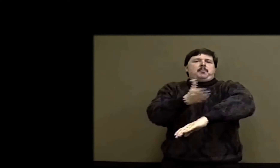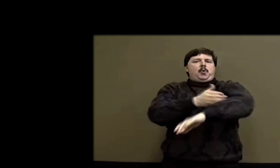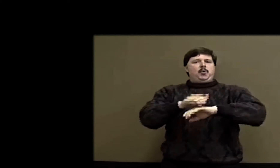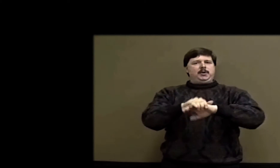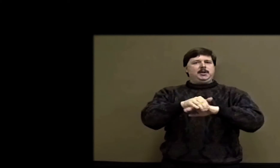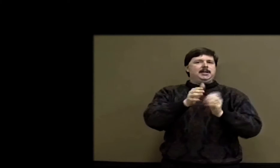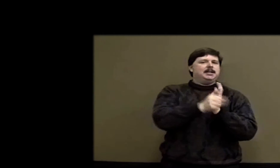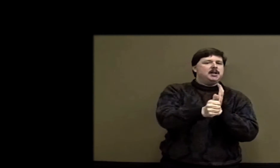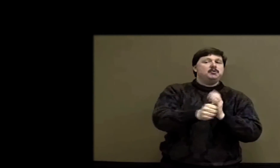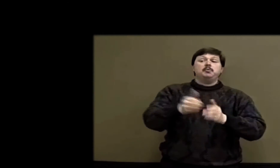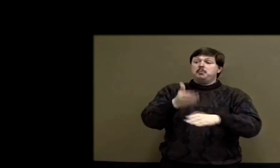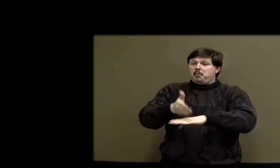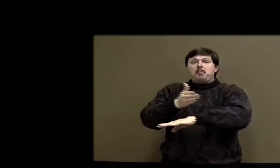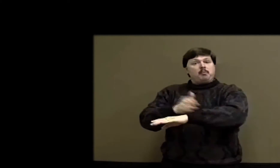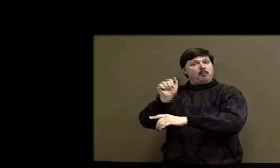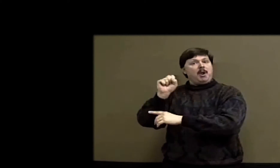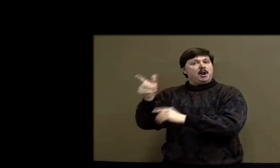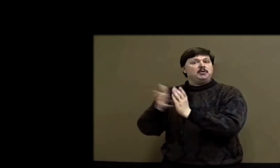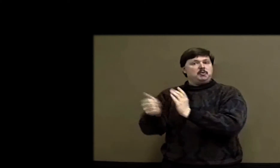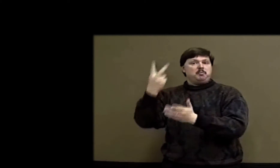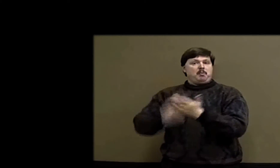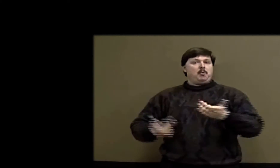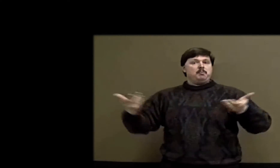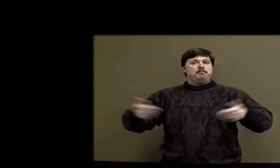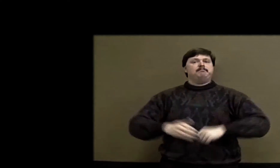it would improve both their ASL and English fluency.